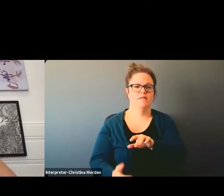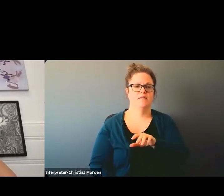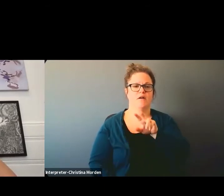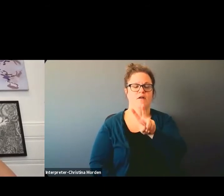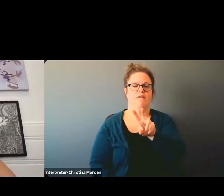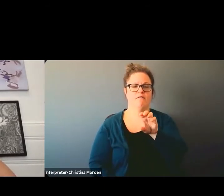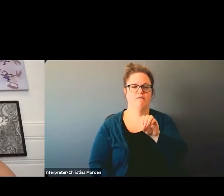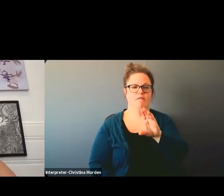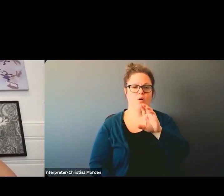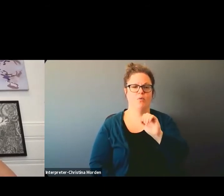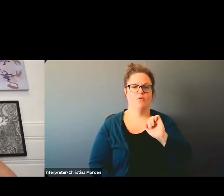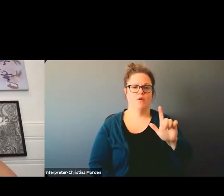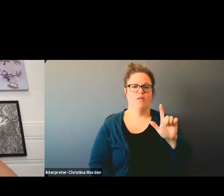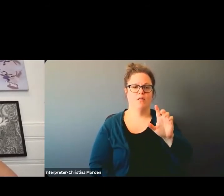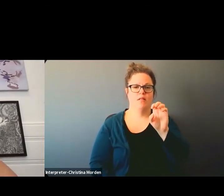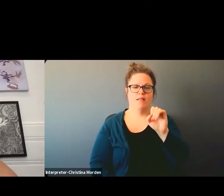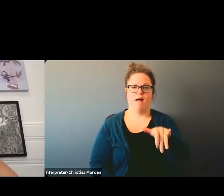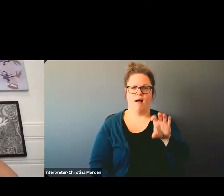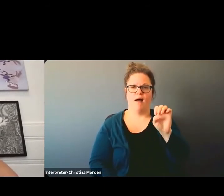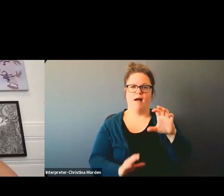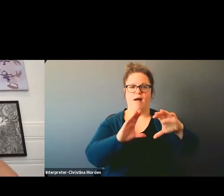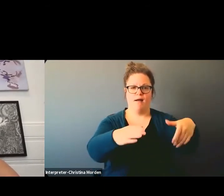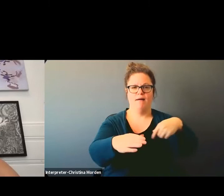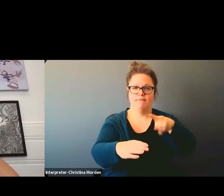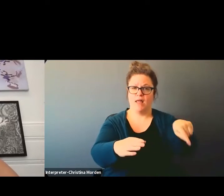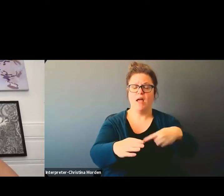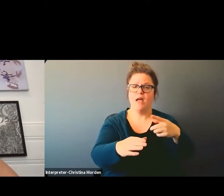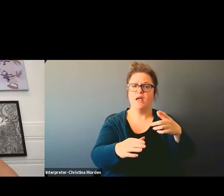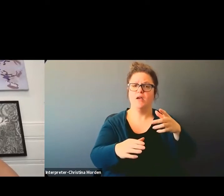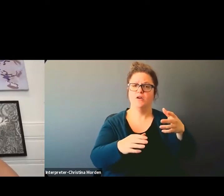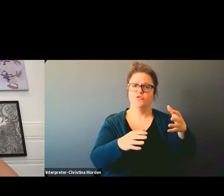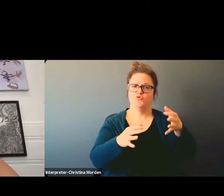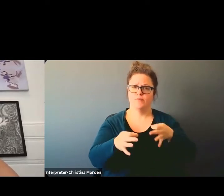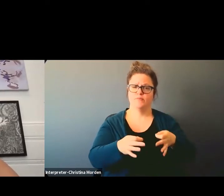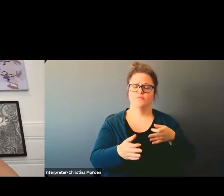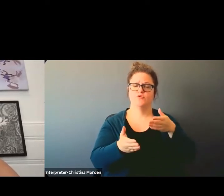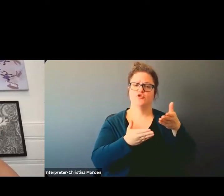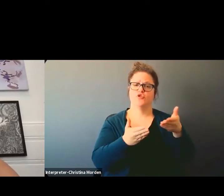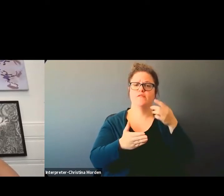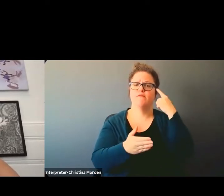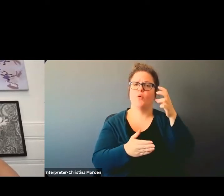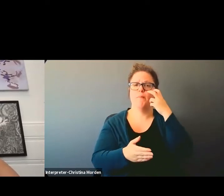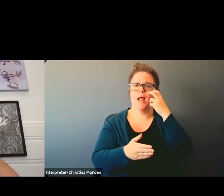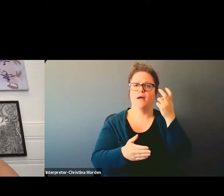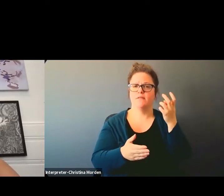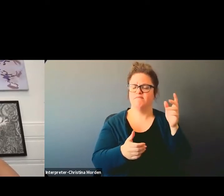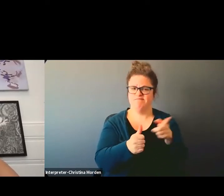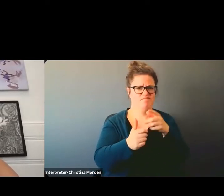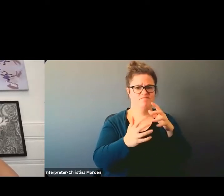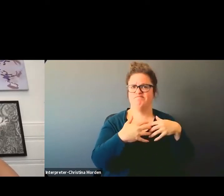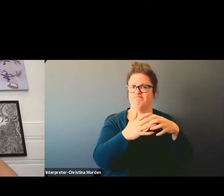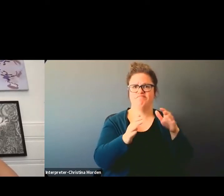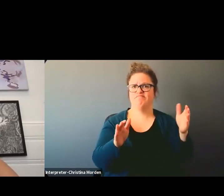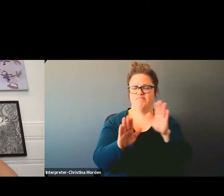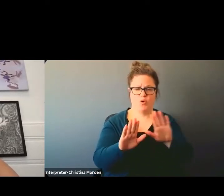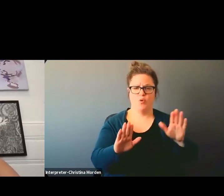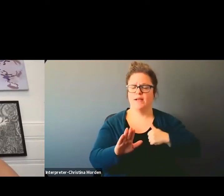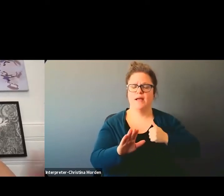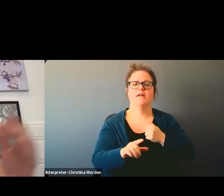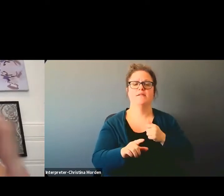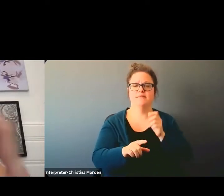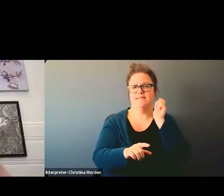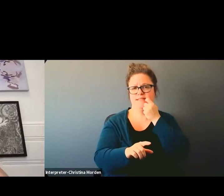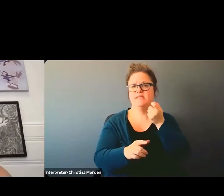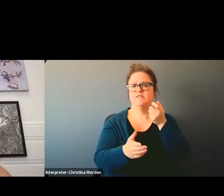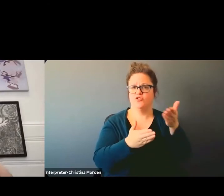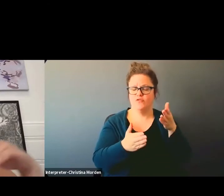live description art services for the blind in Canada. Their website is a really great resource for services where you can,